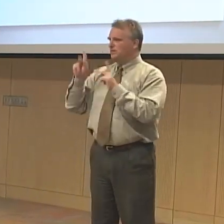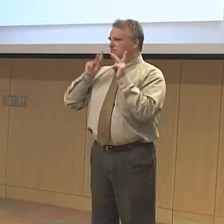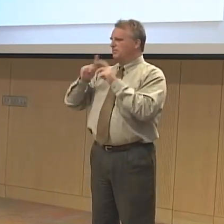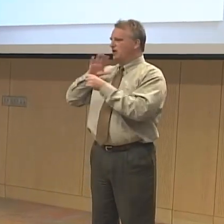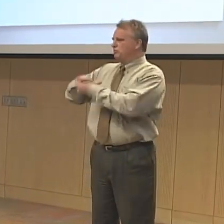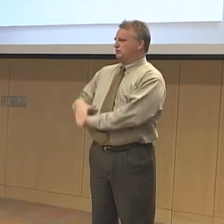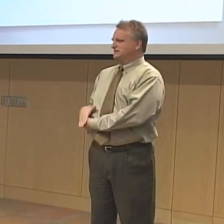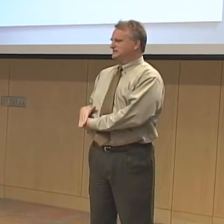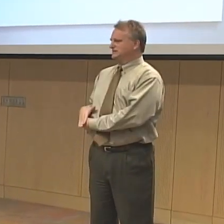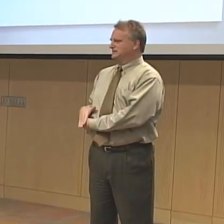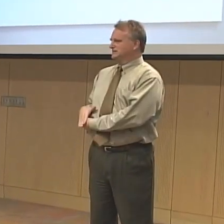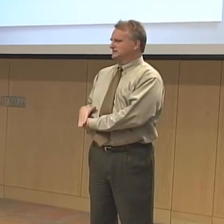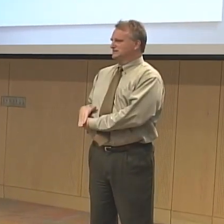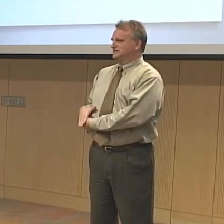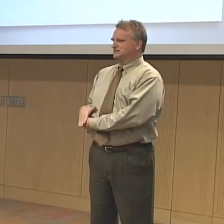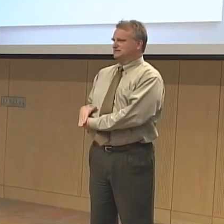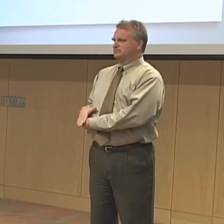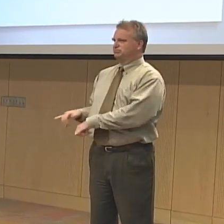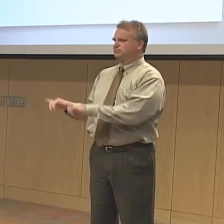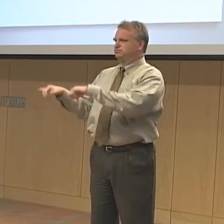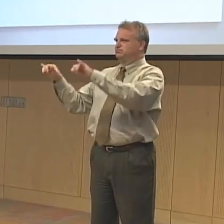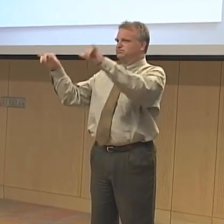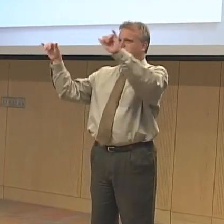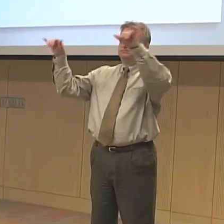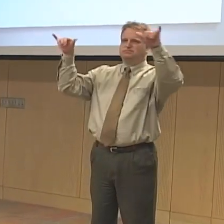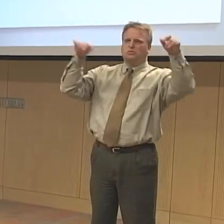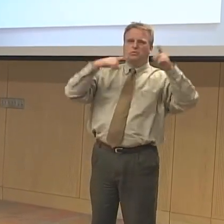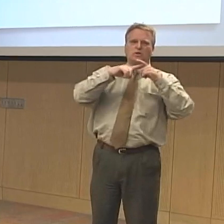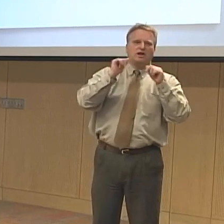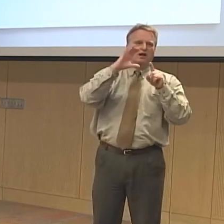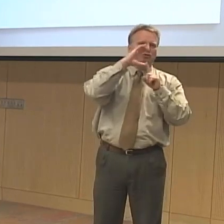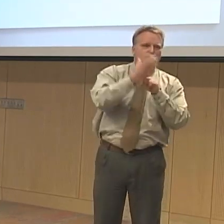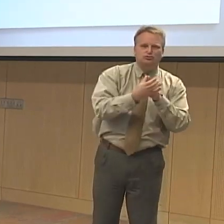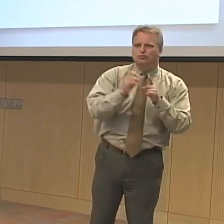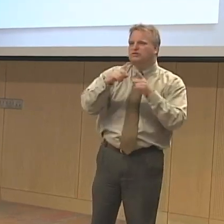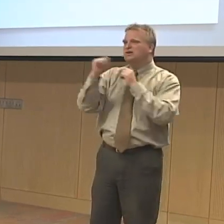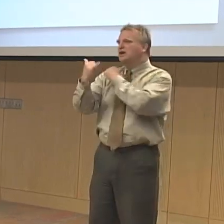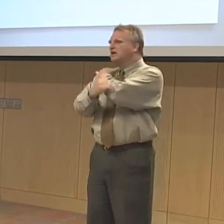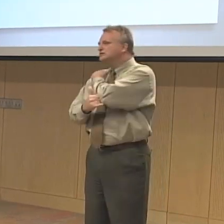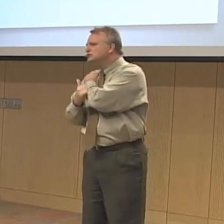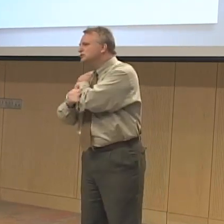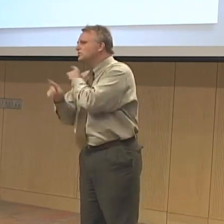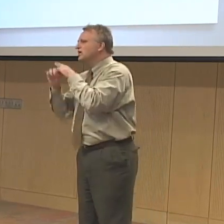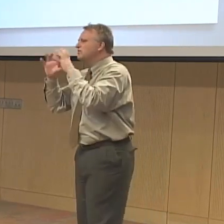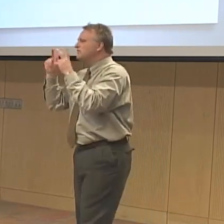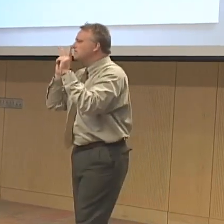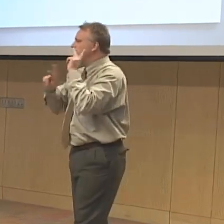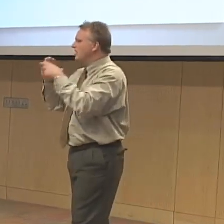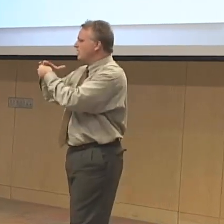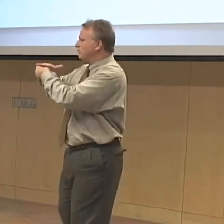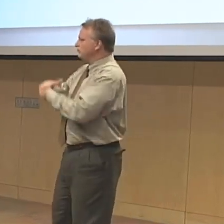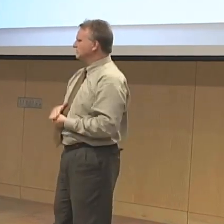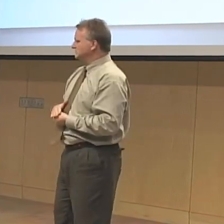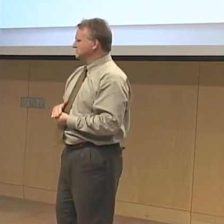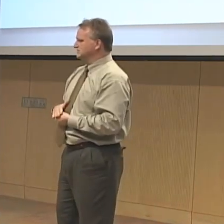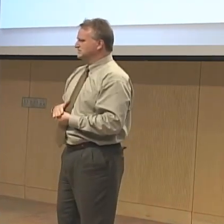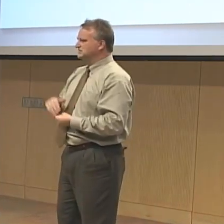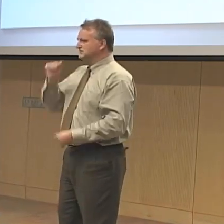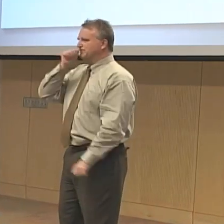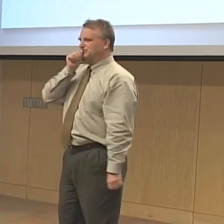oppression of people. We see this all across the earth when a culture, a country, or a group of people are oppressed and suffering